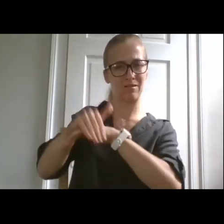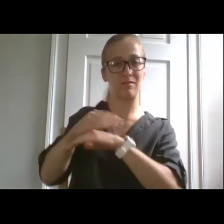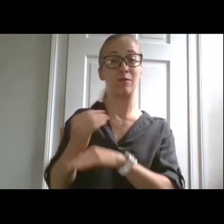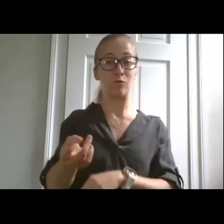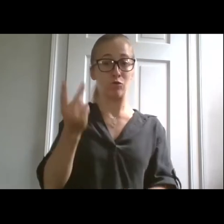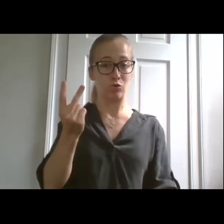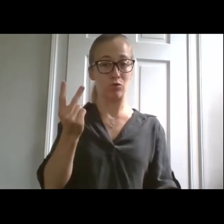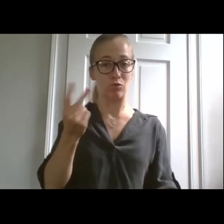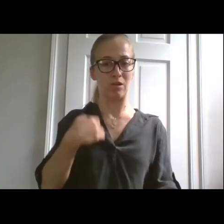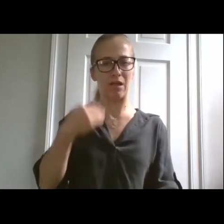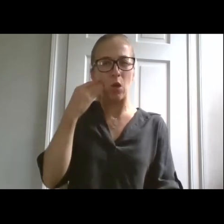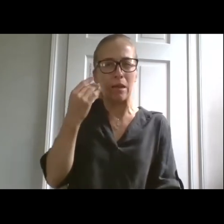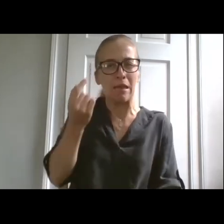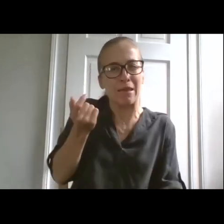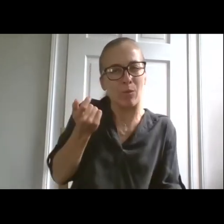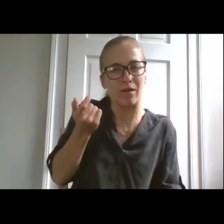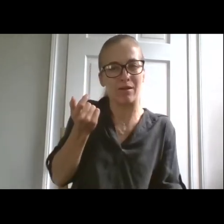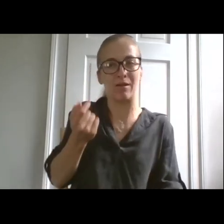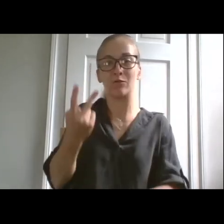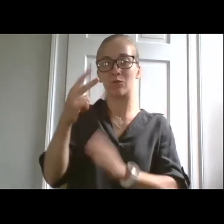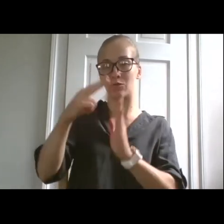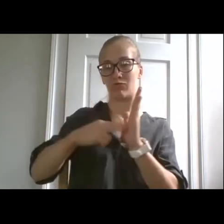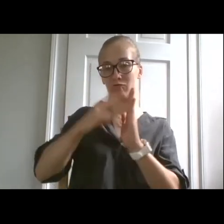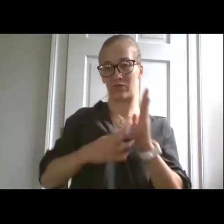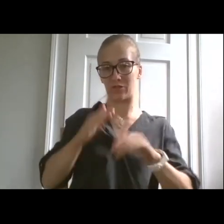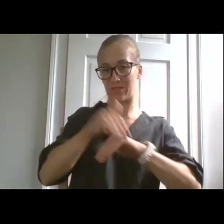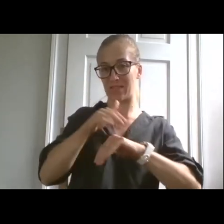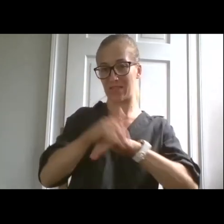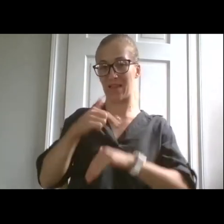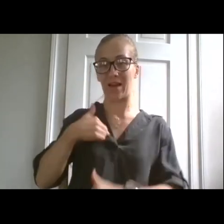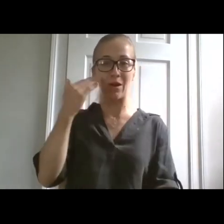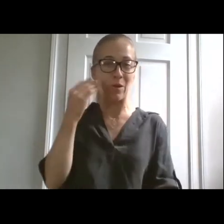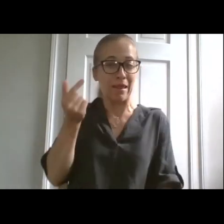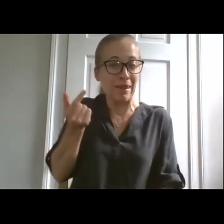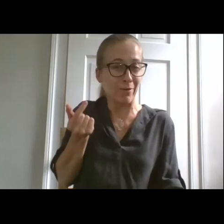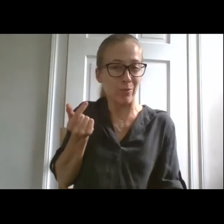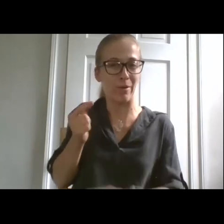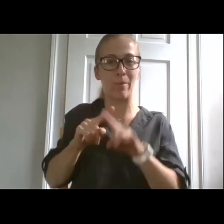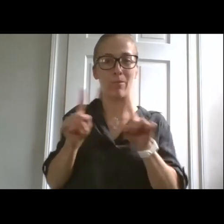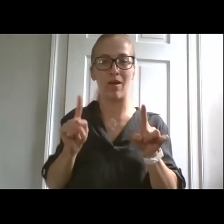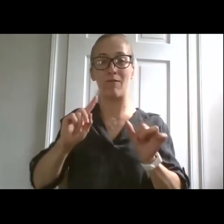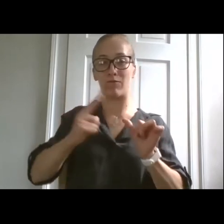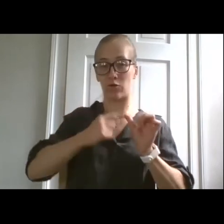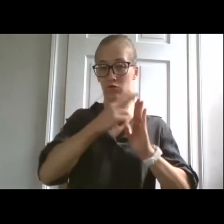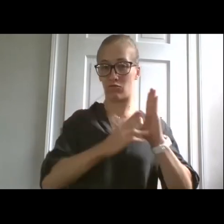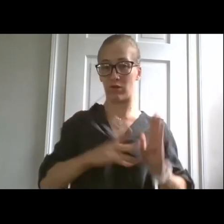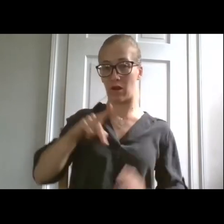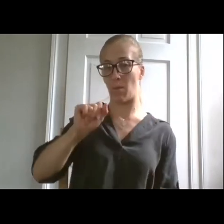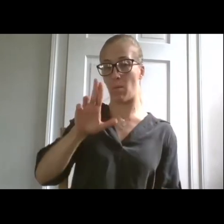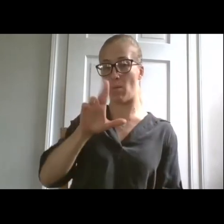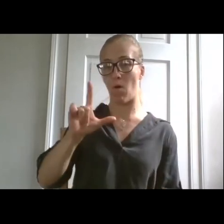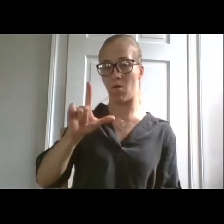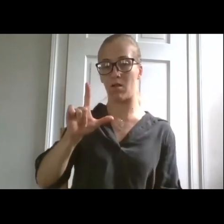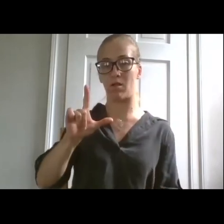2 I know a little bit. The 2 readers tonight are the ones I know a little bit, although our first reader, Paul Disicki, the leader of